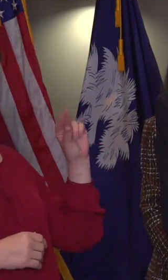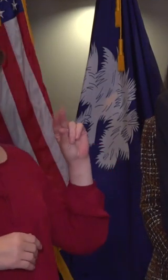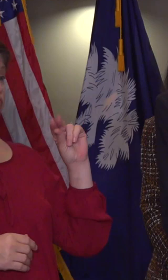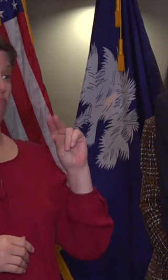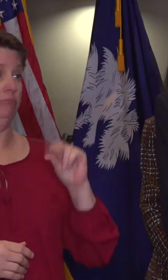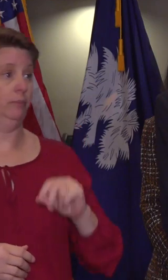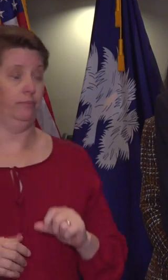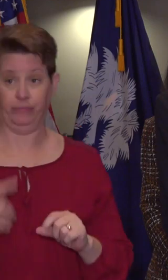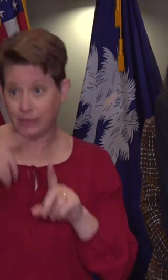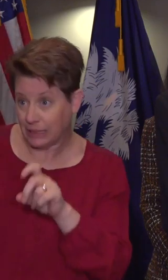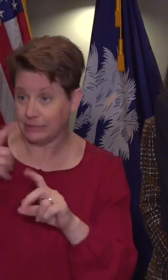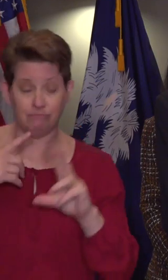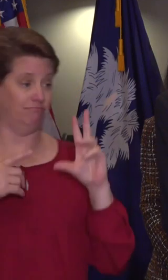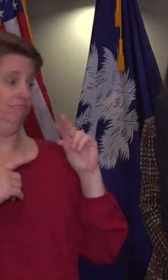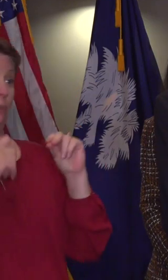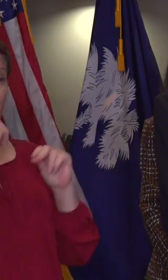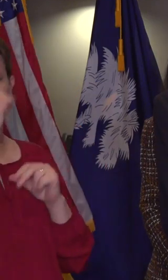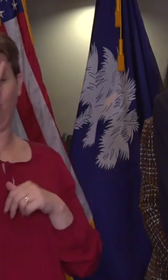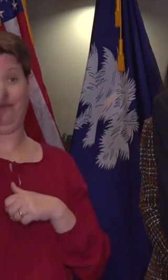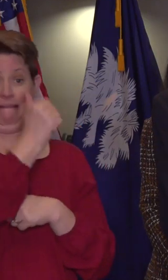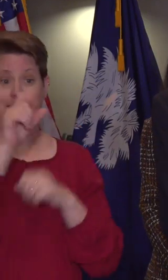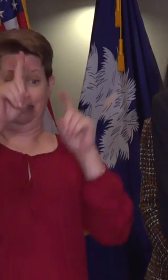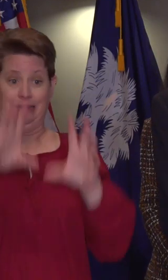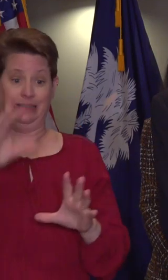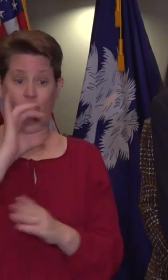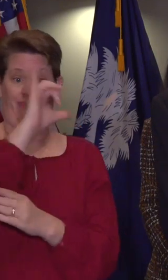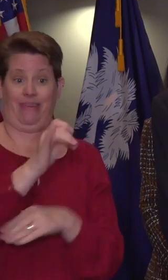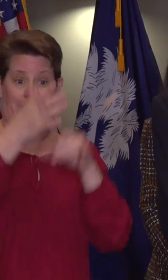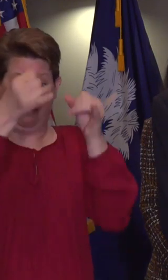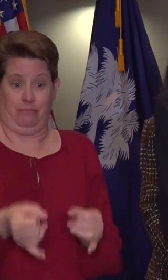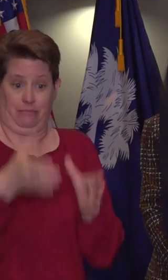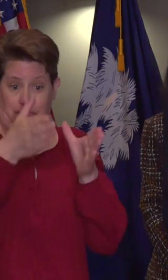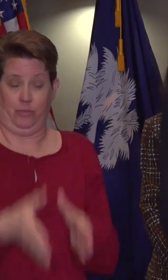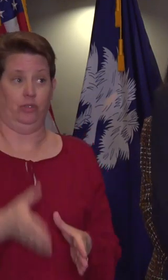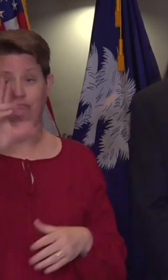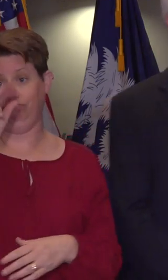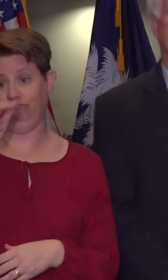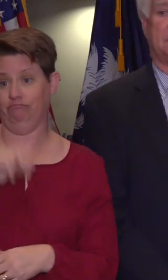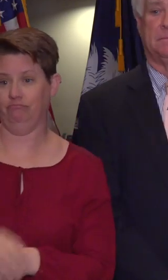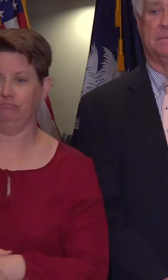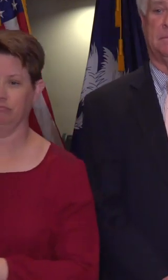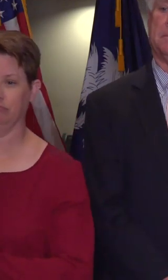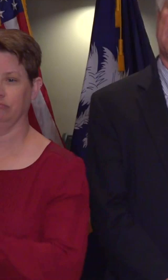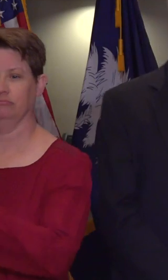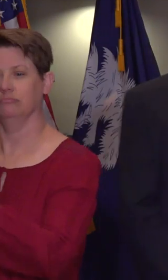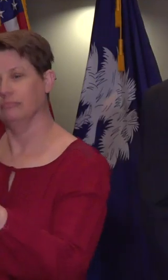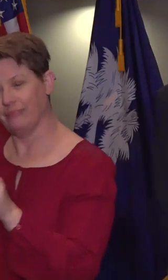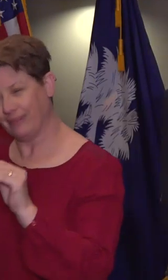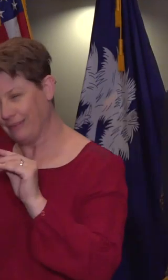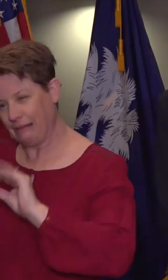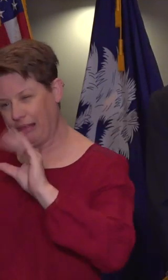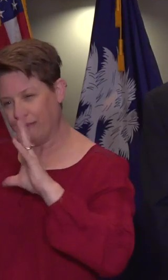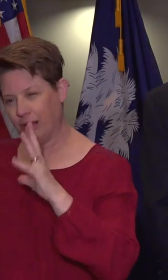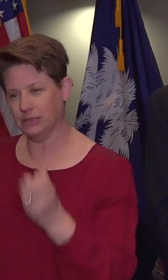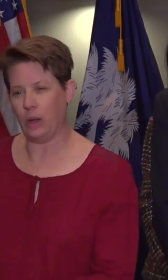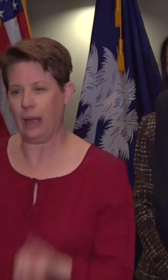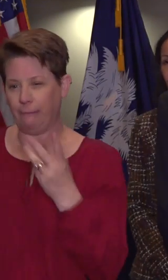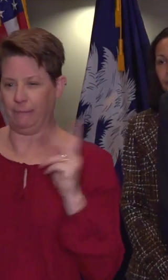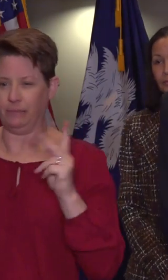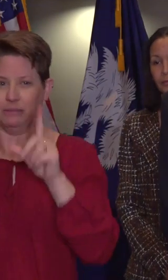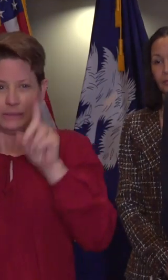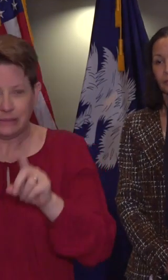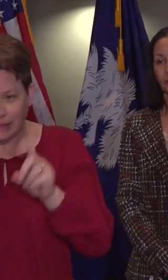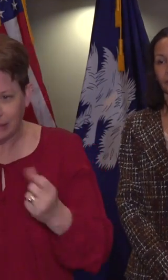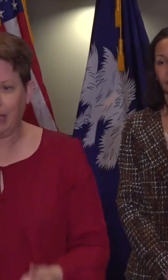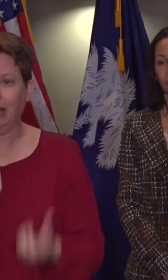No. We're not aware of any test for that individual. If you could clarify also, how many people have been tested?